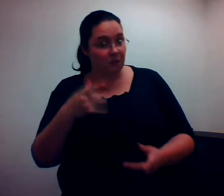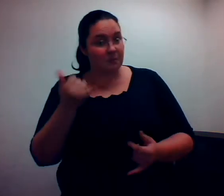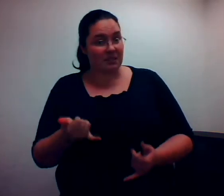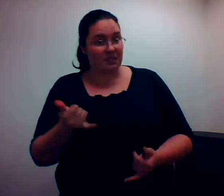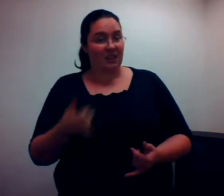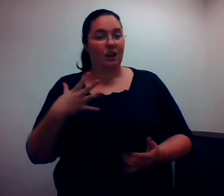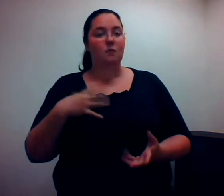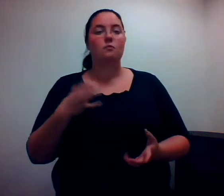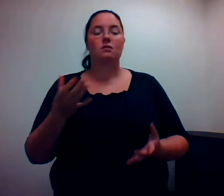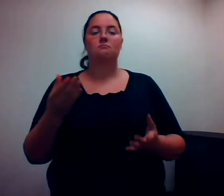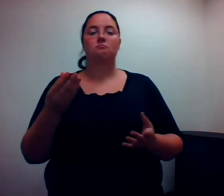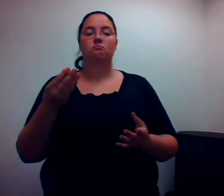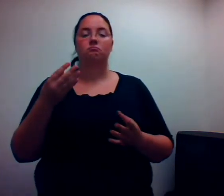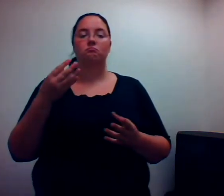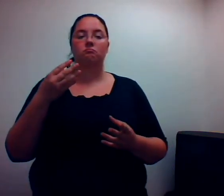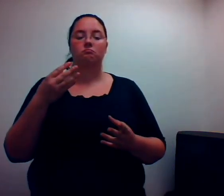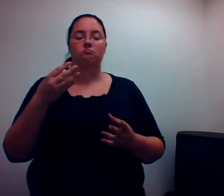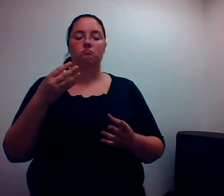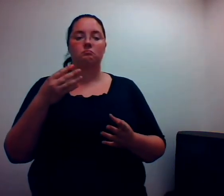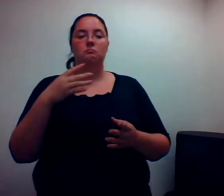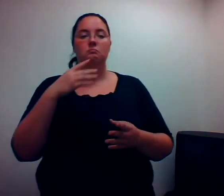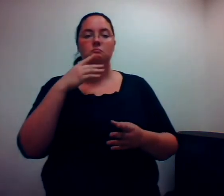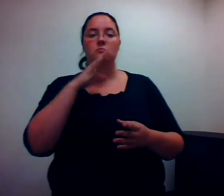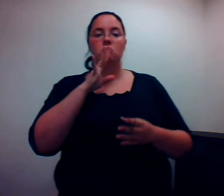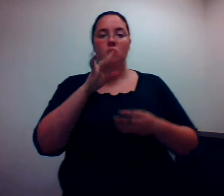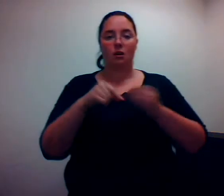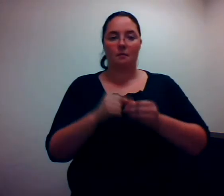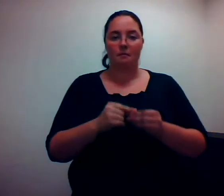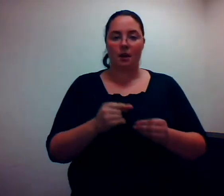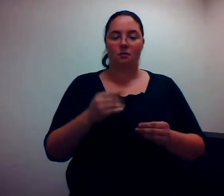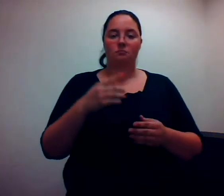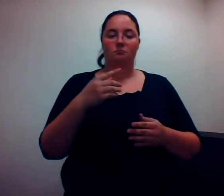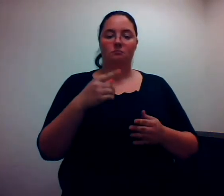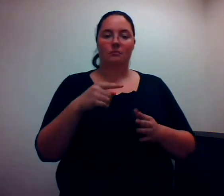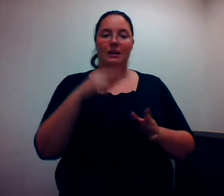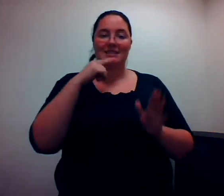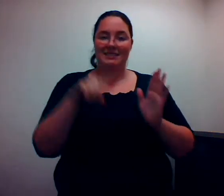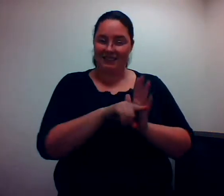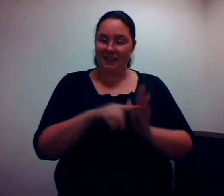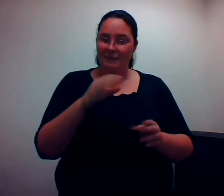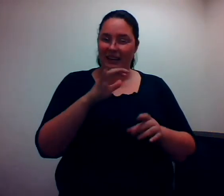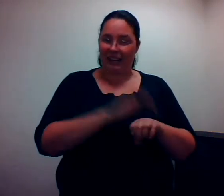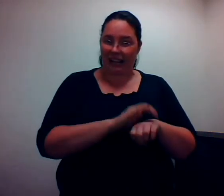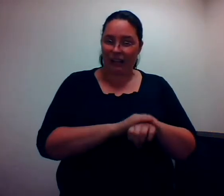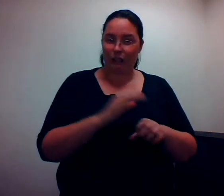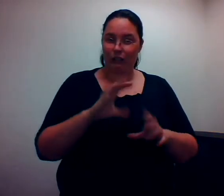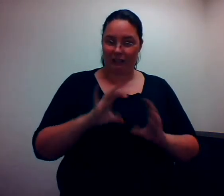English classes. And it also has application for people who are teaching content area courses such as